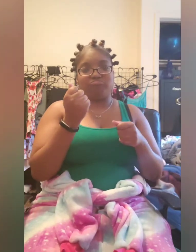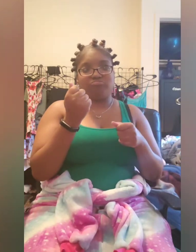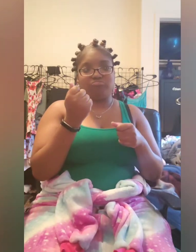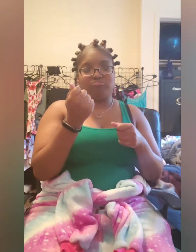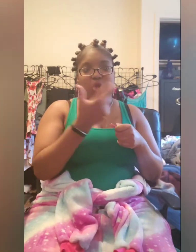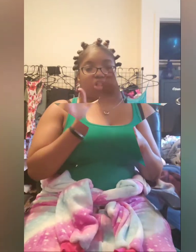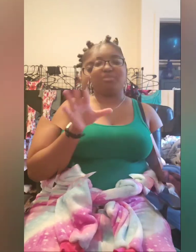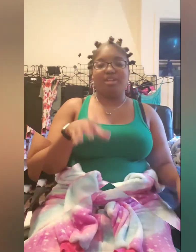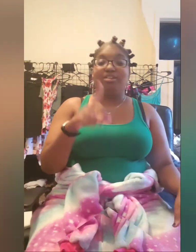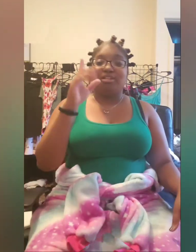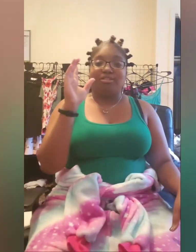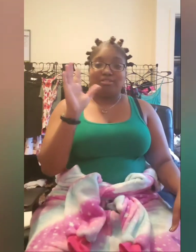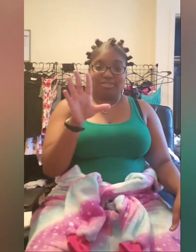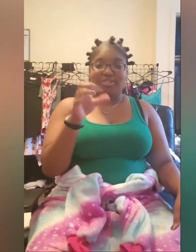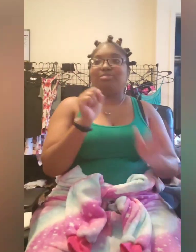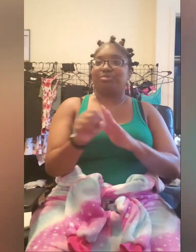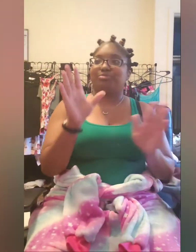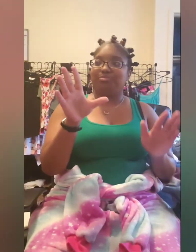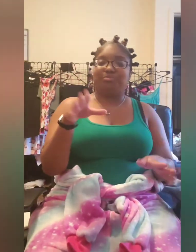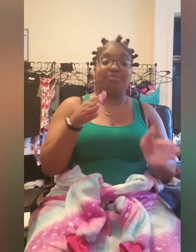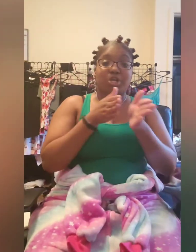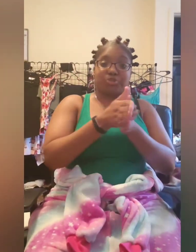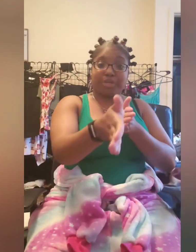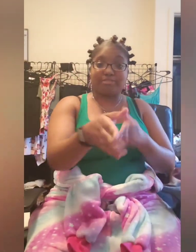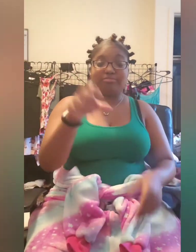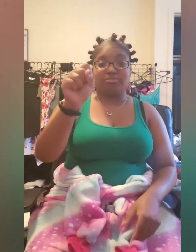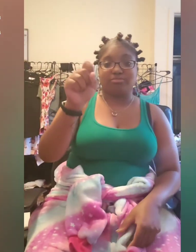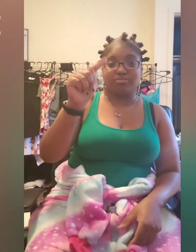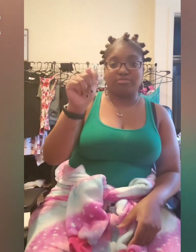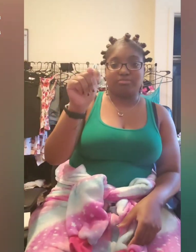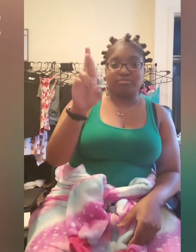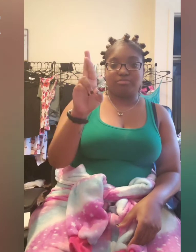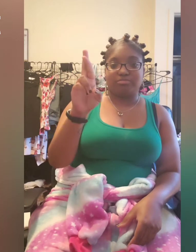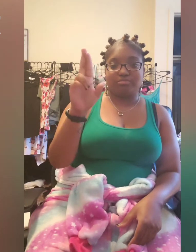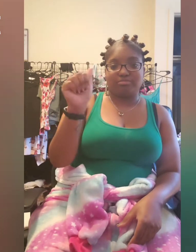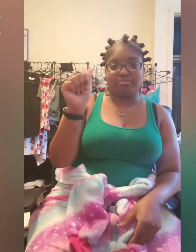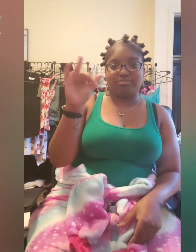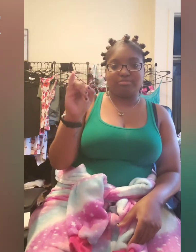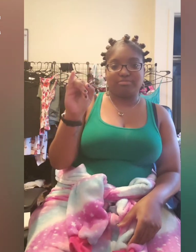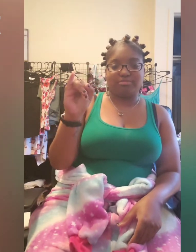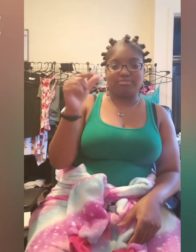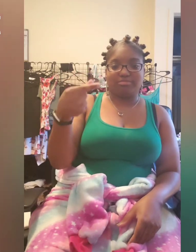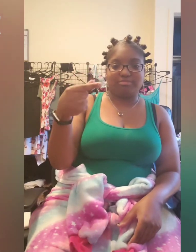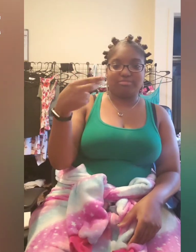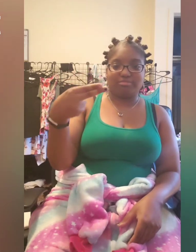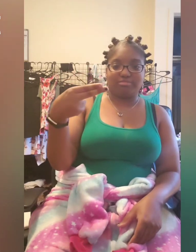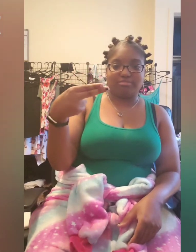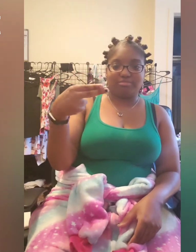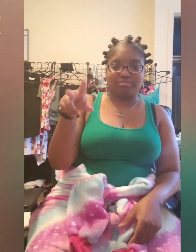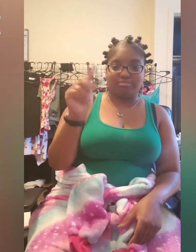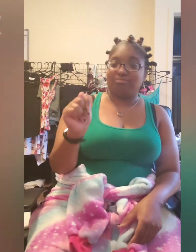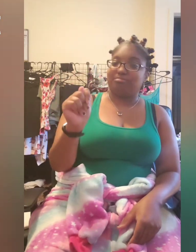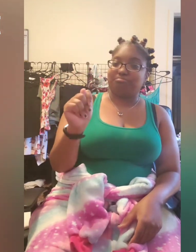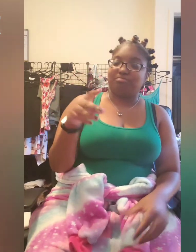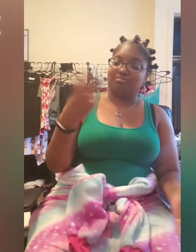try to explain the ones that I know about. So the first one is straight, obviously we know what straight is, boy likes girl,